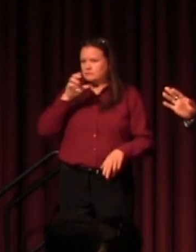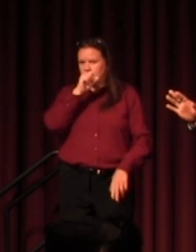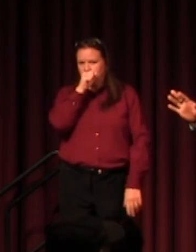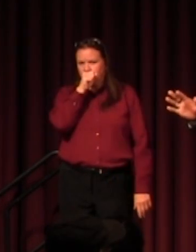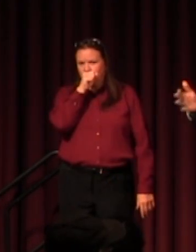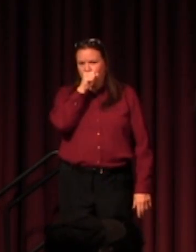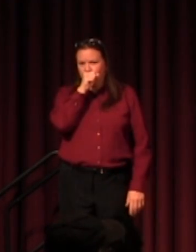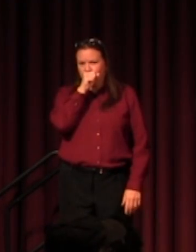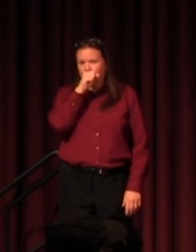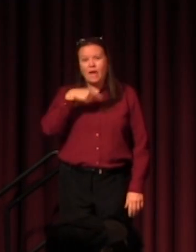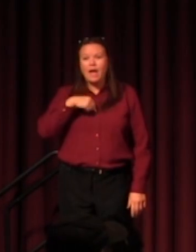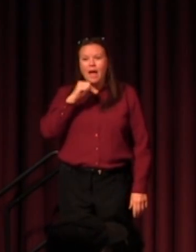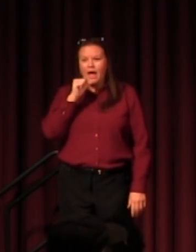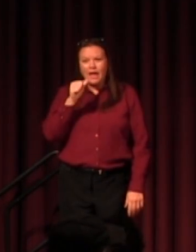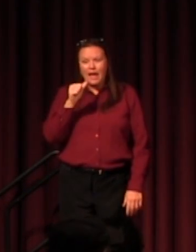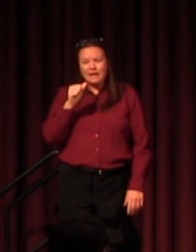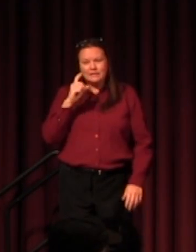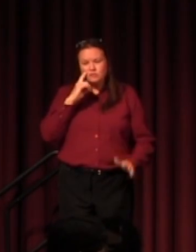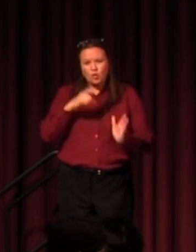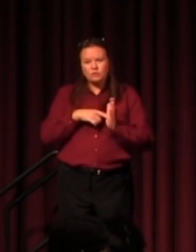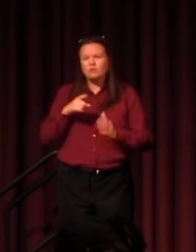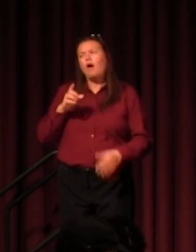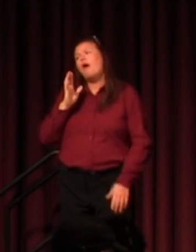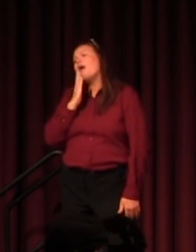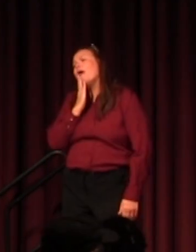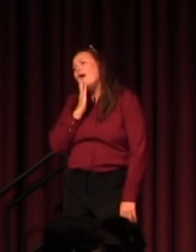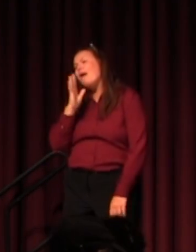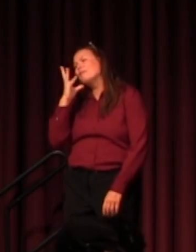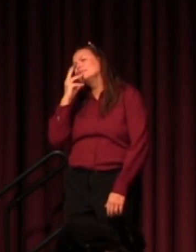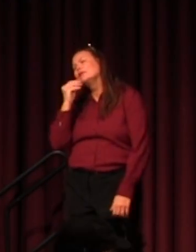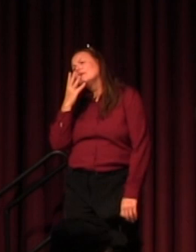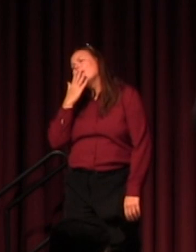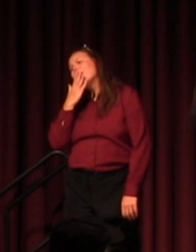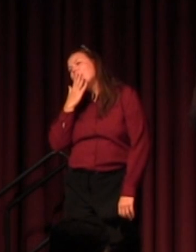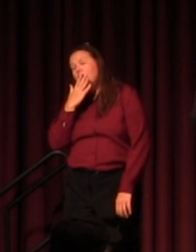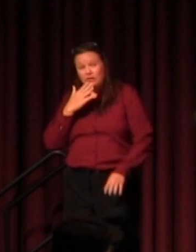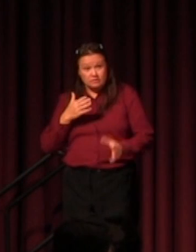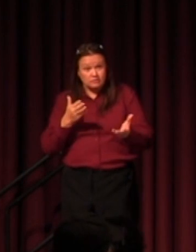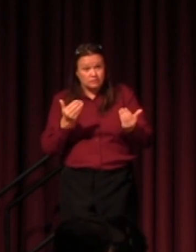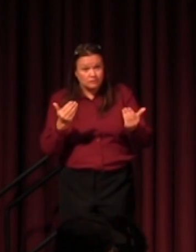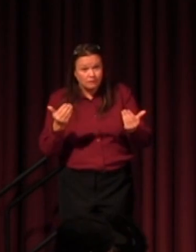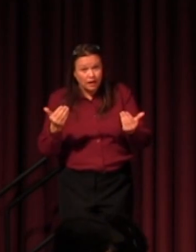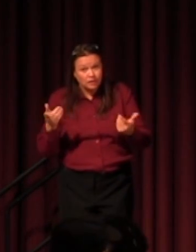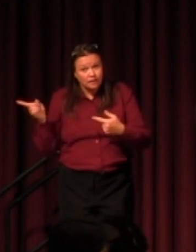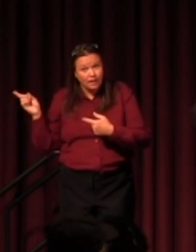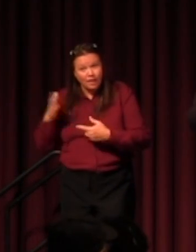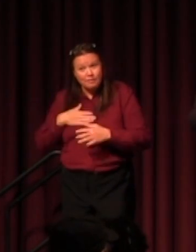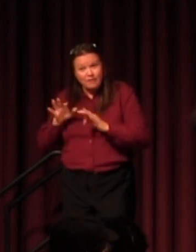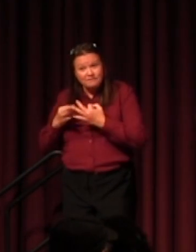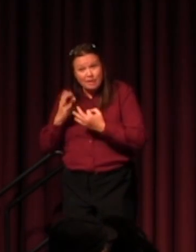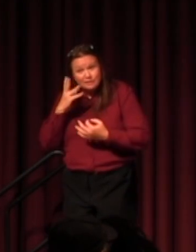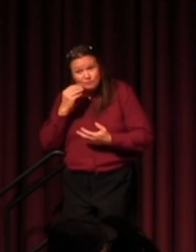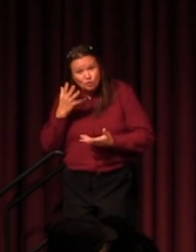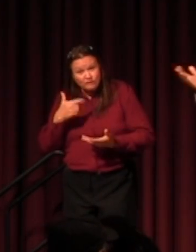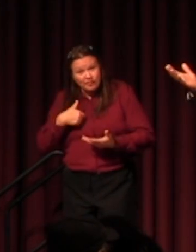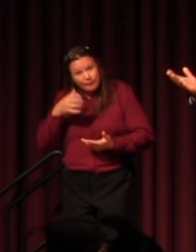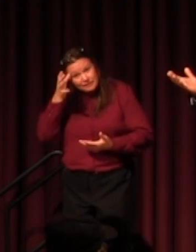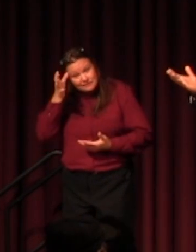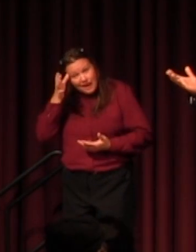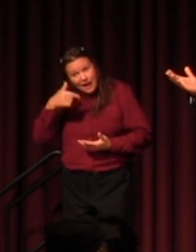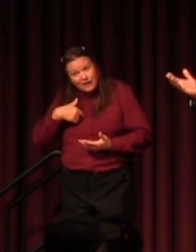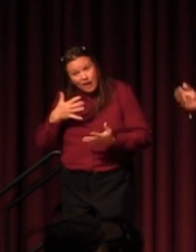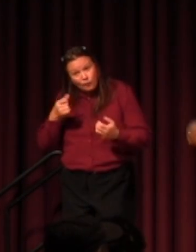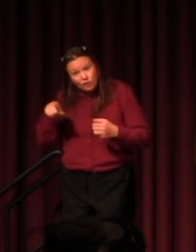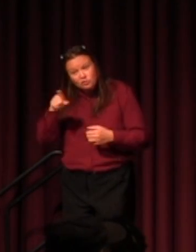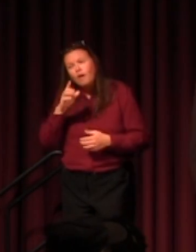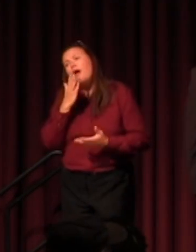They're so beautiful, like I may be standing too far away. Thank you. Yeah, that's kind of the response that a dad wants, right? It's like, look at my